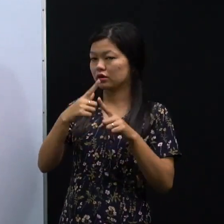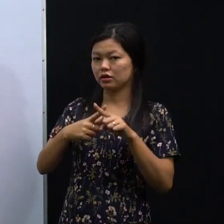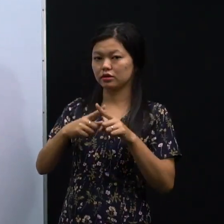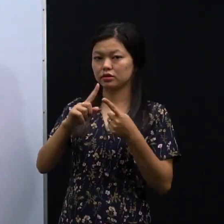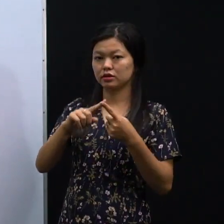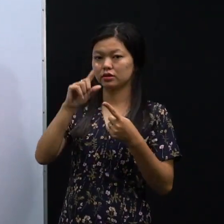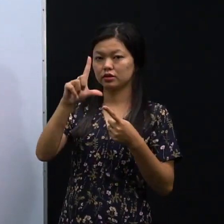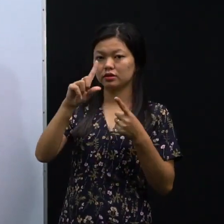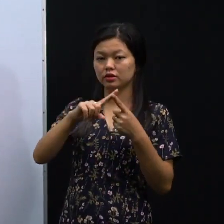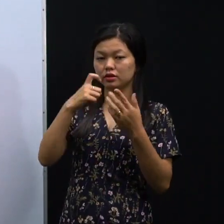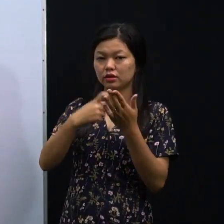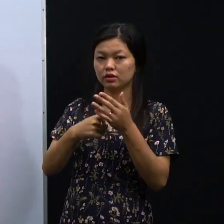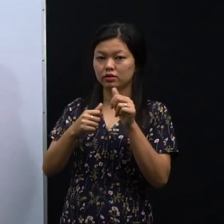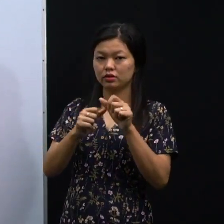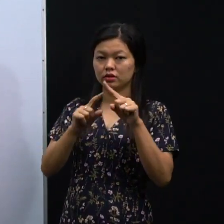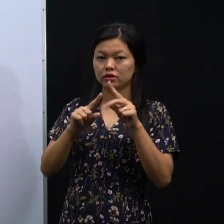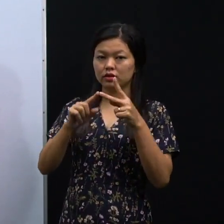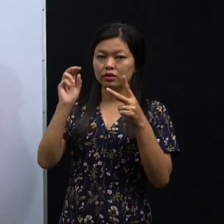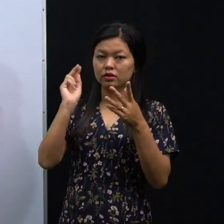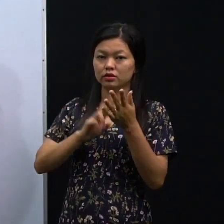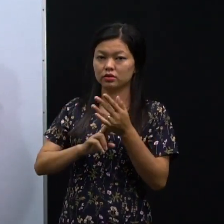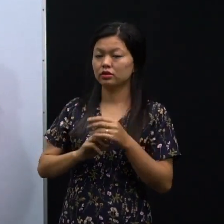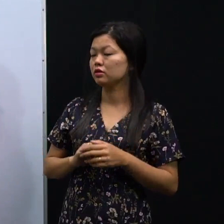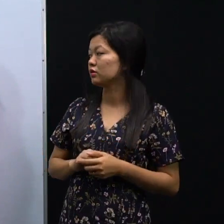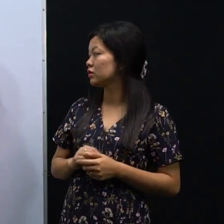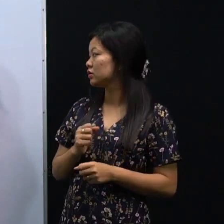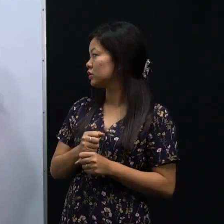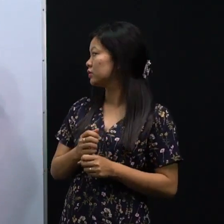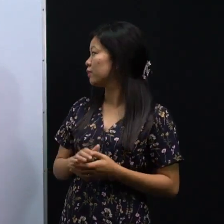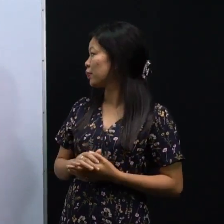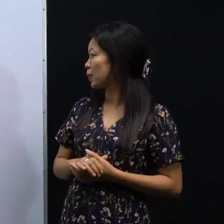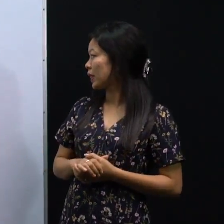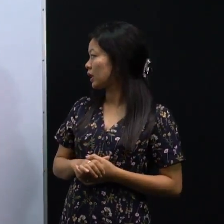are accelerating. Accelerating.